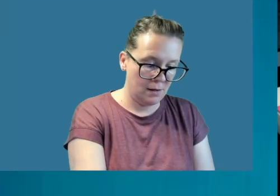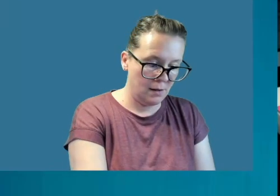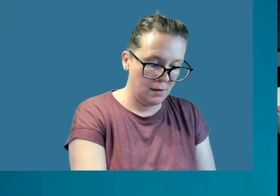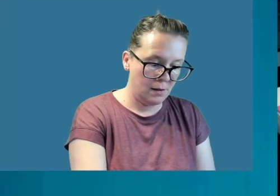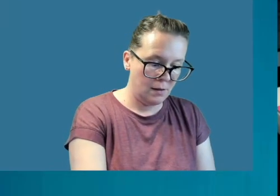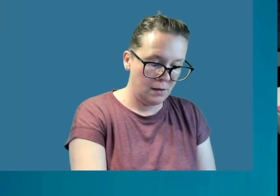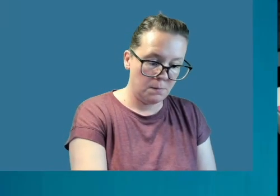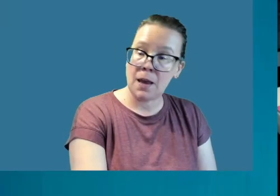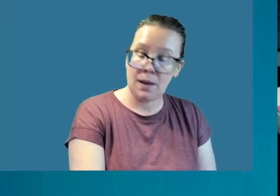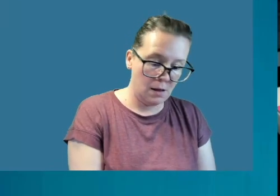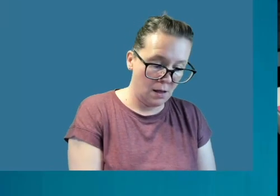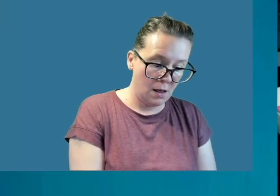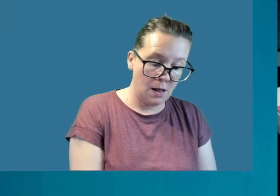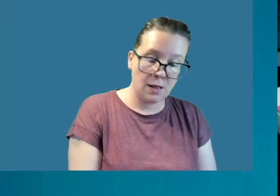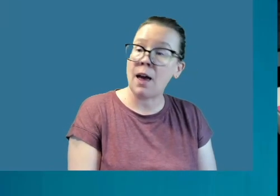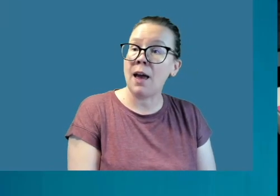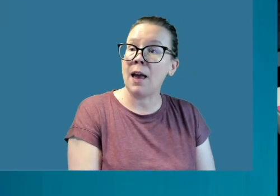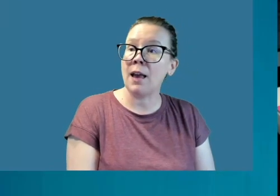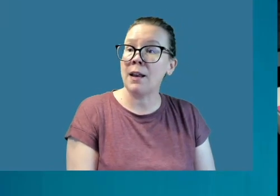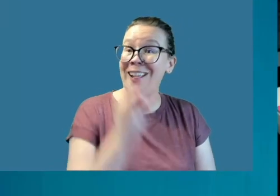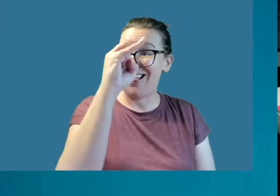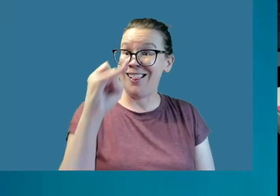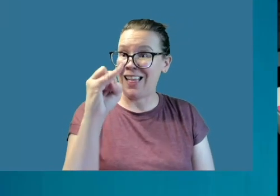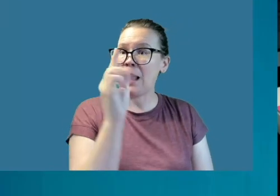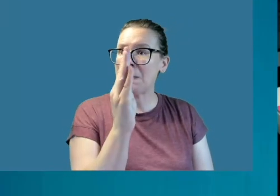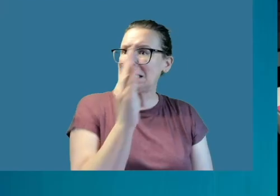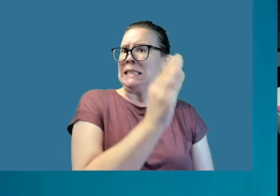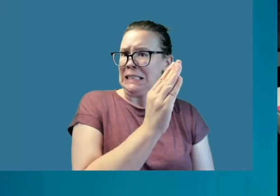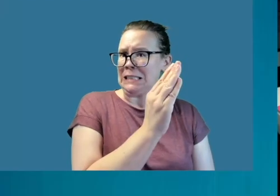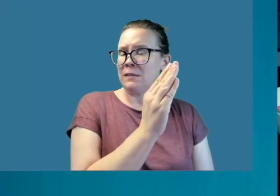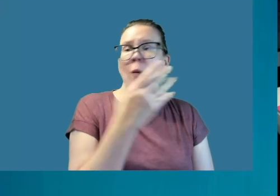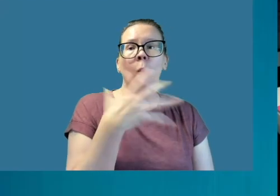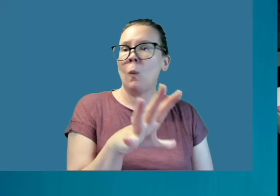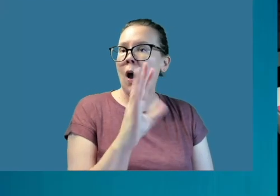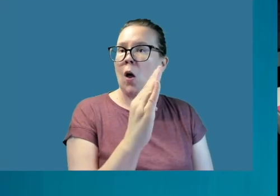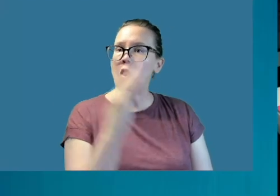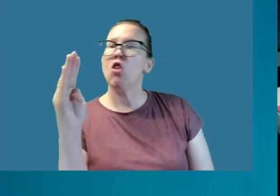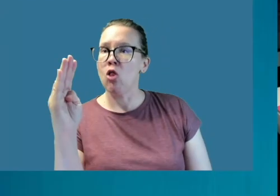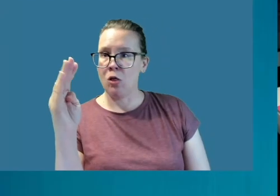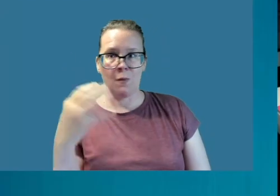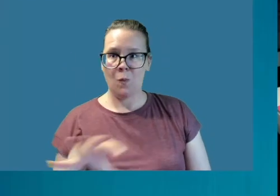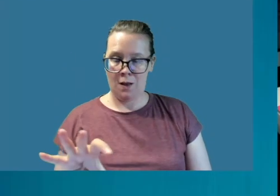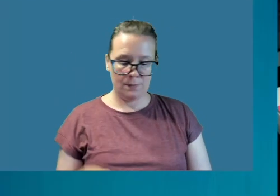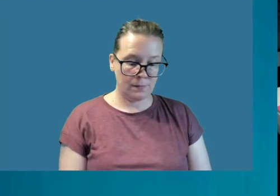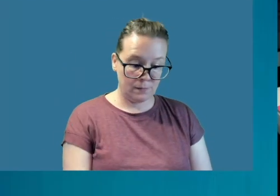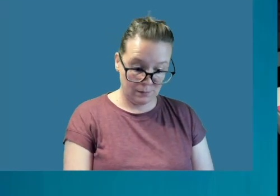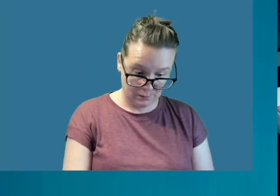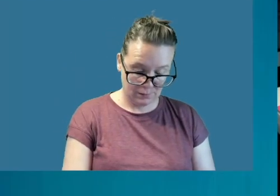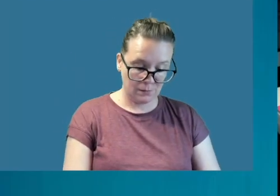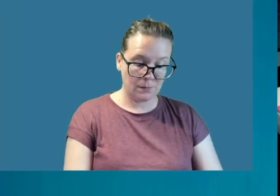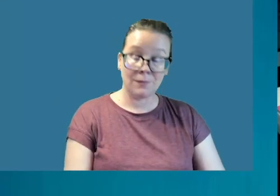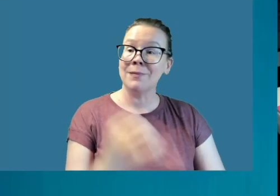it's really important to make sure that you have extra on either side of those future seam lines so that you have space for your